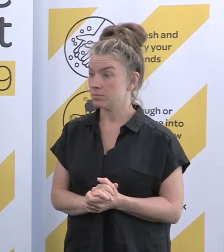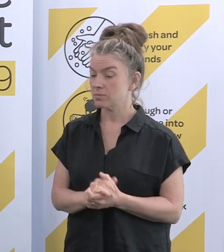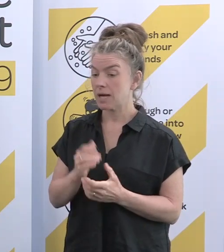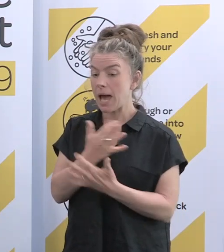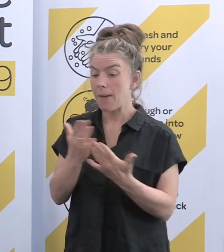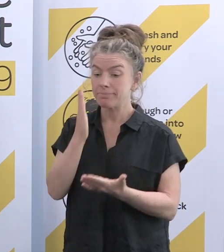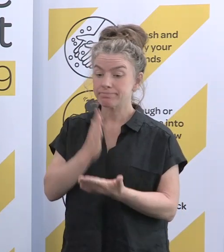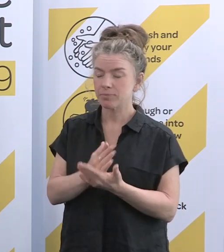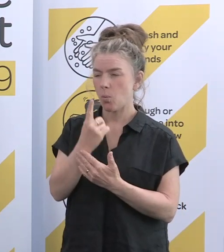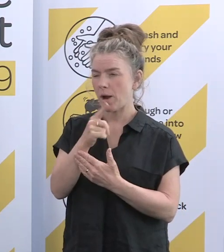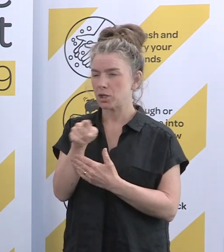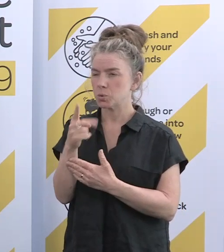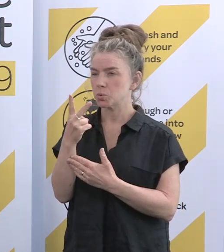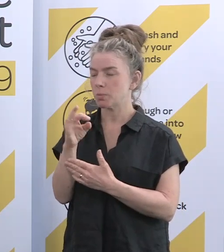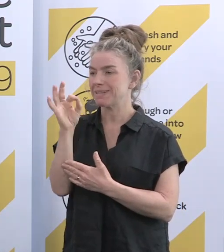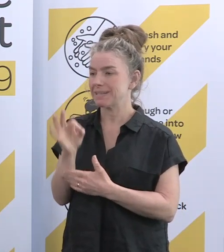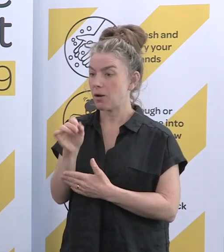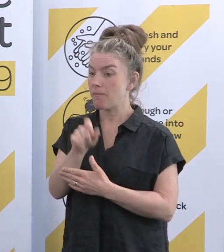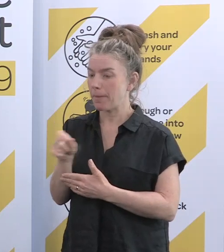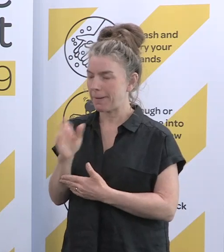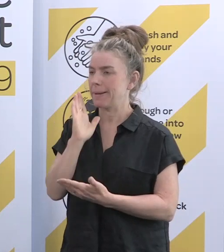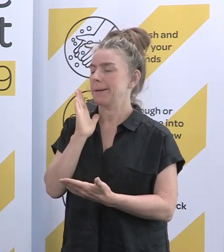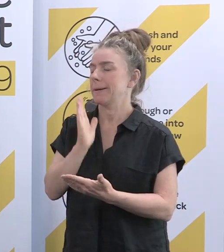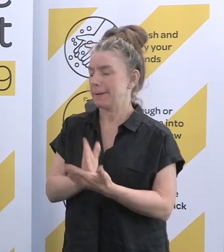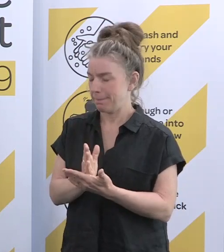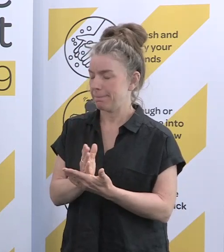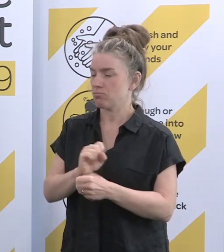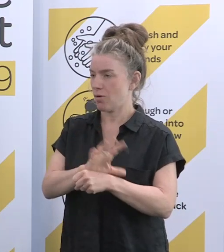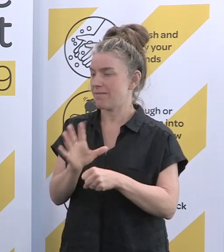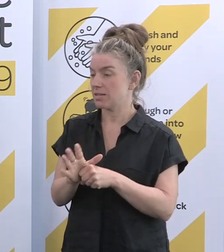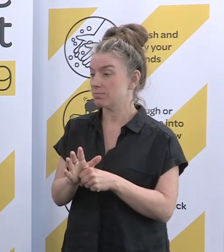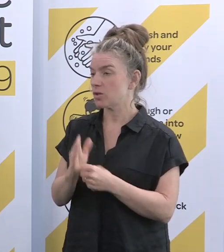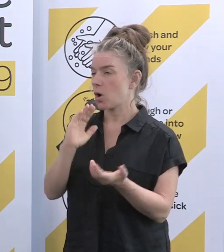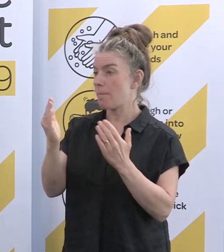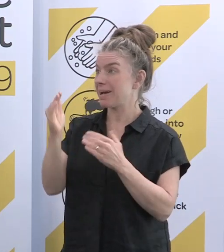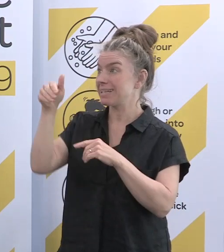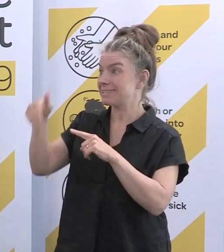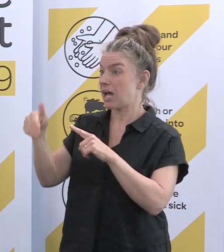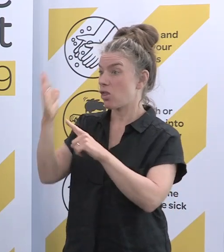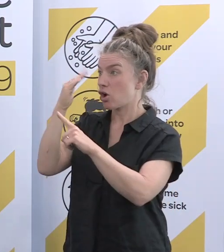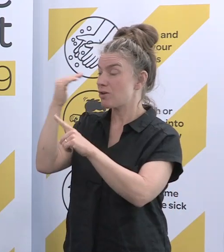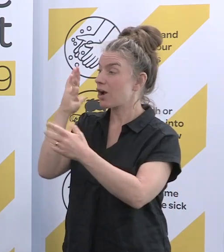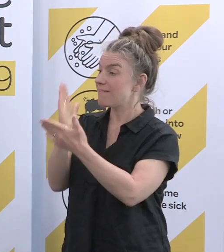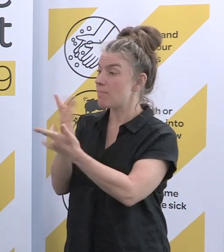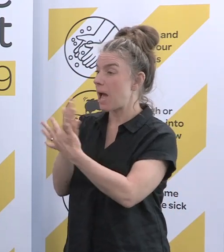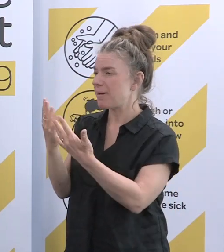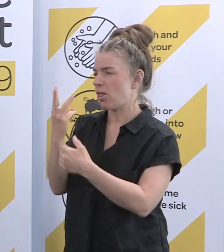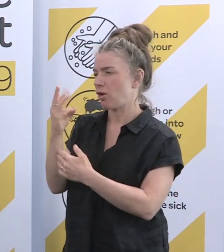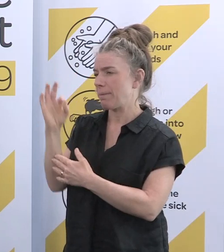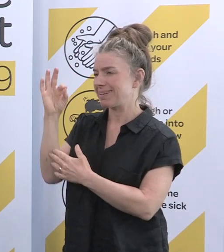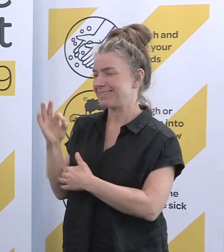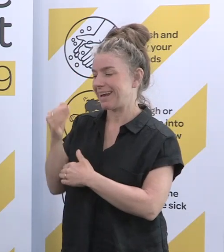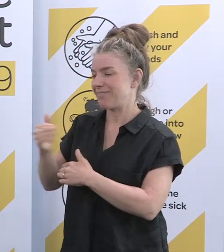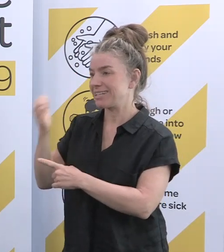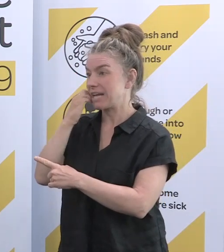2%. Australia's is just under 1%. I'll give you a comparison. To date, South Korea's has been about 3%. The